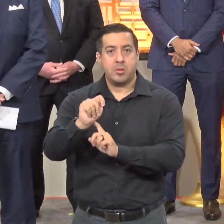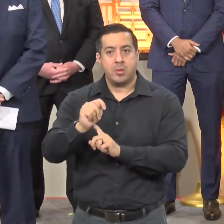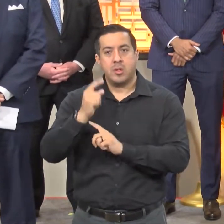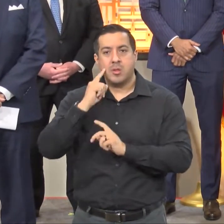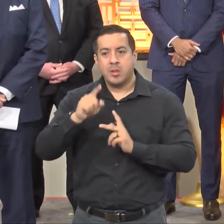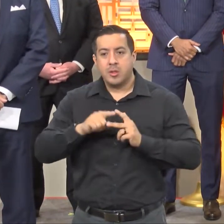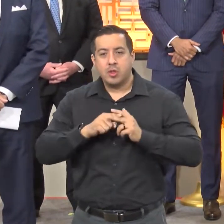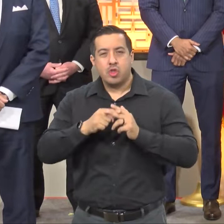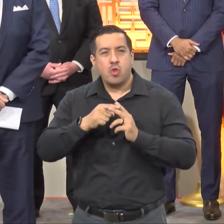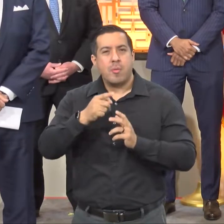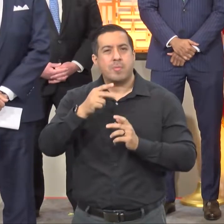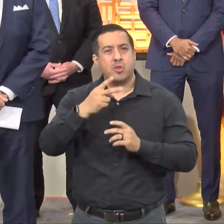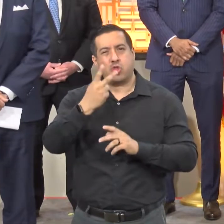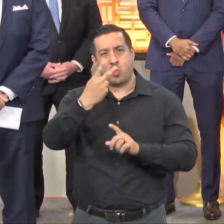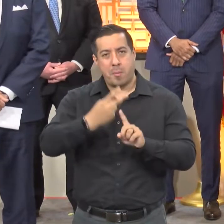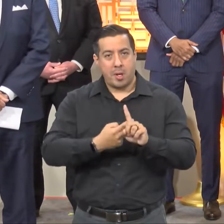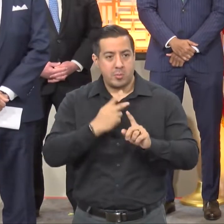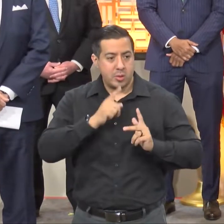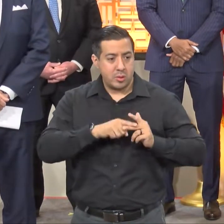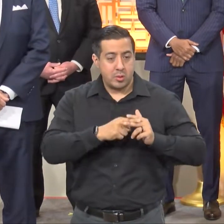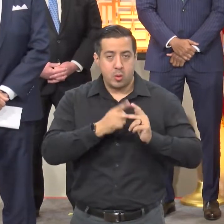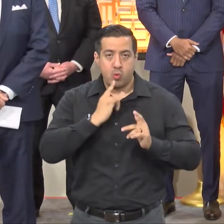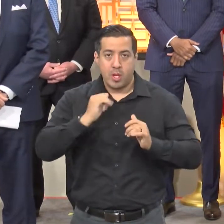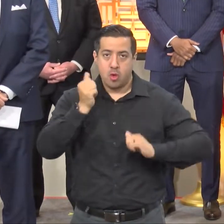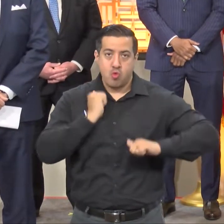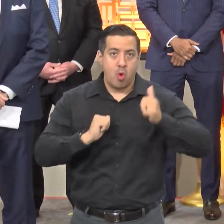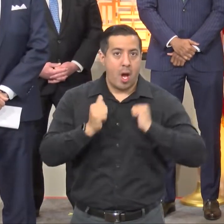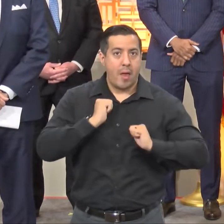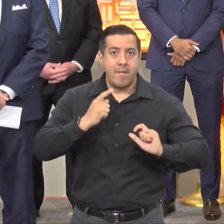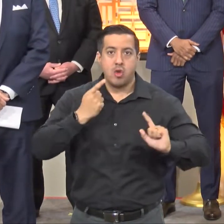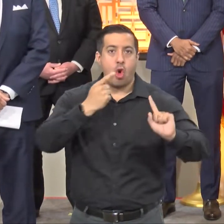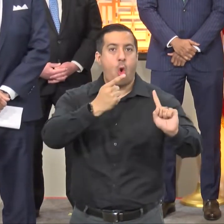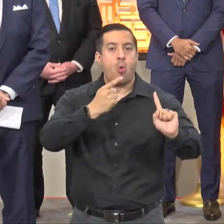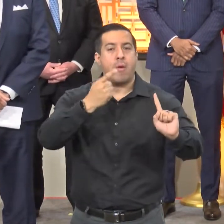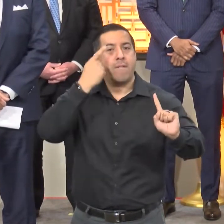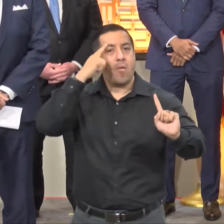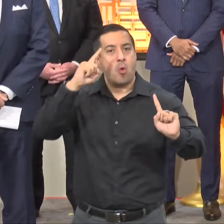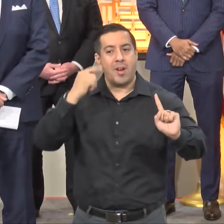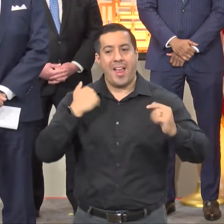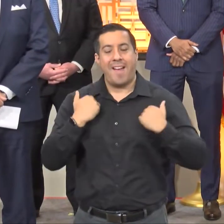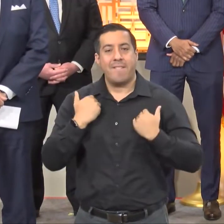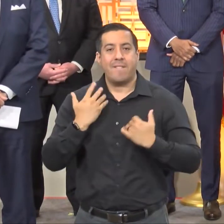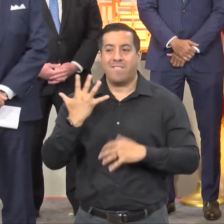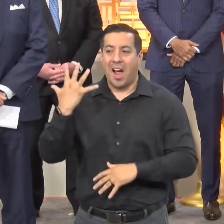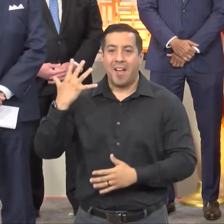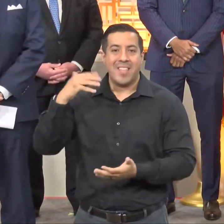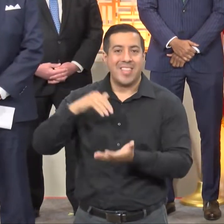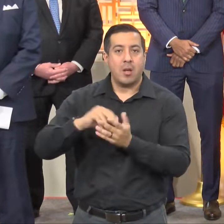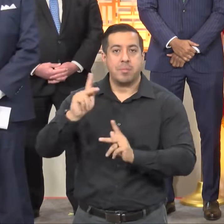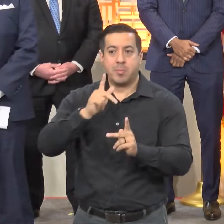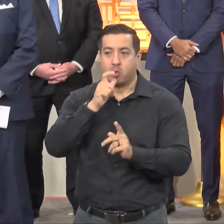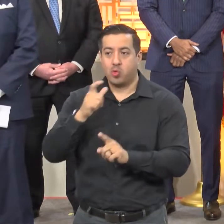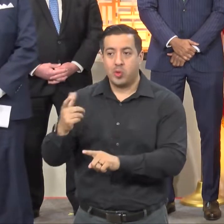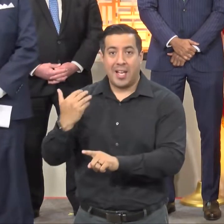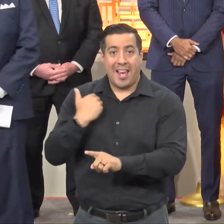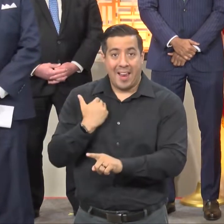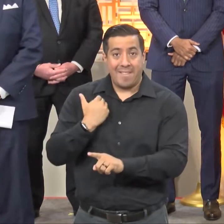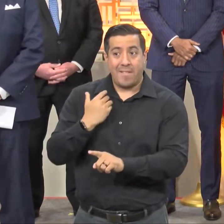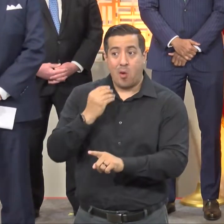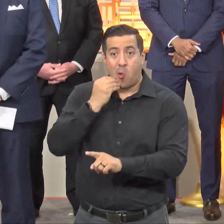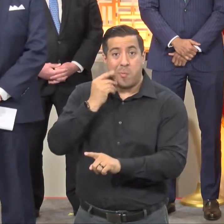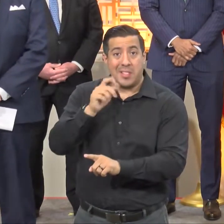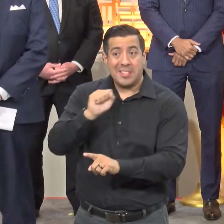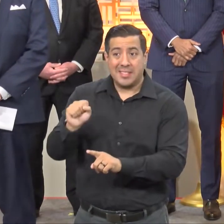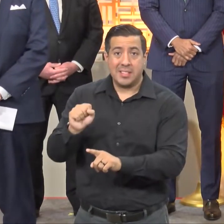startup phase, the initiative included an aggressive goal to house 5,000 individuals experiencing homelessness